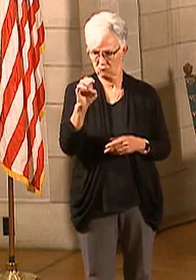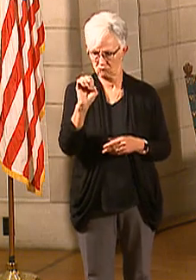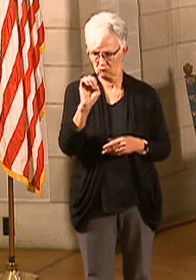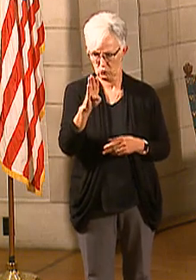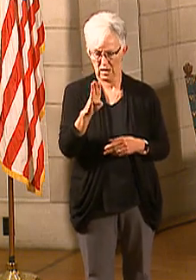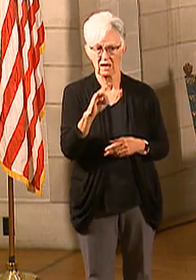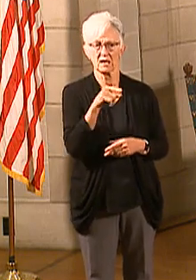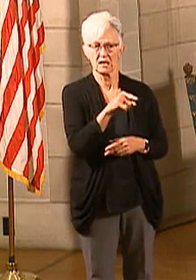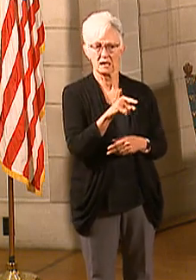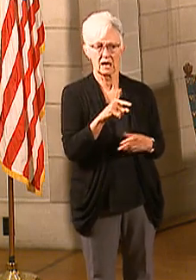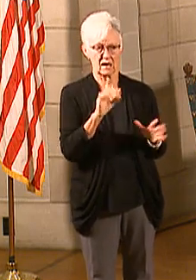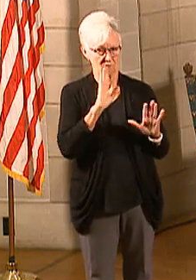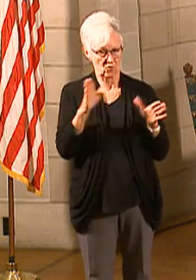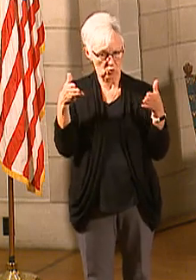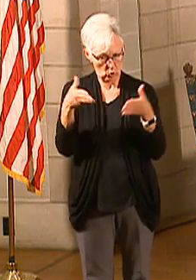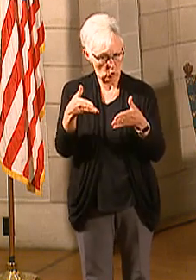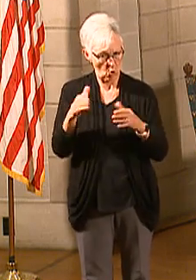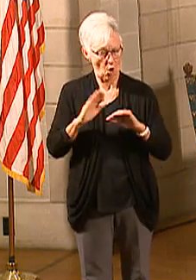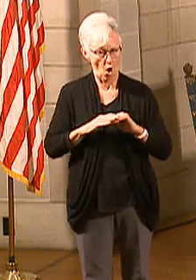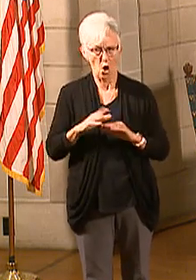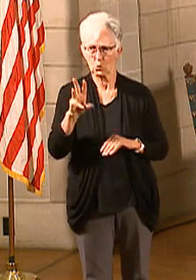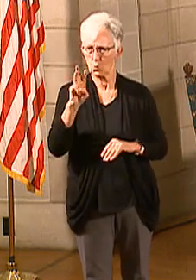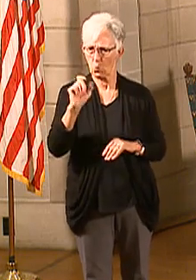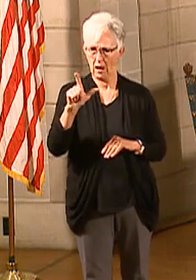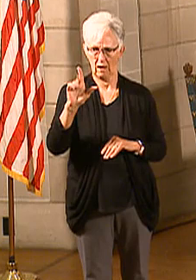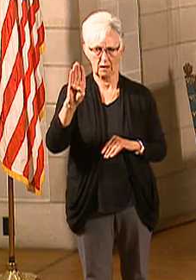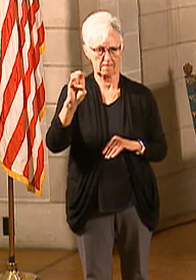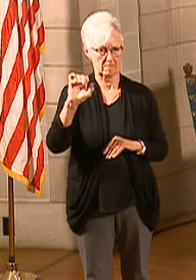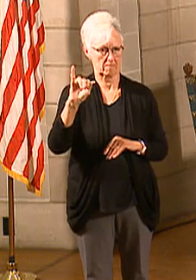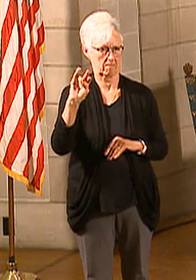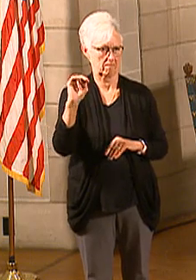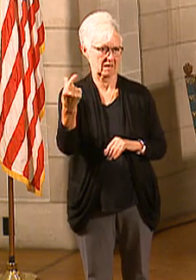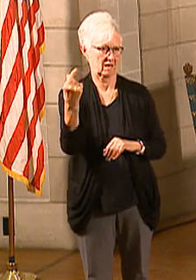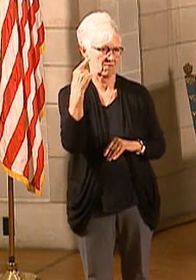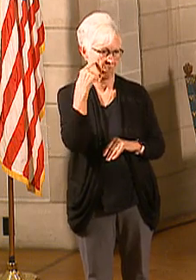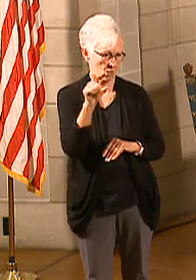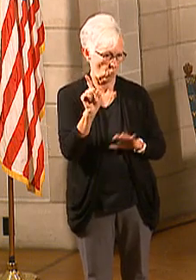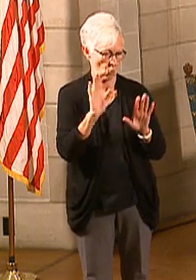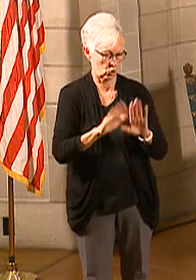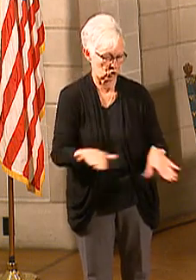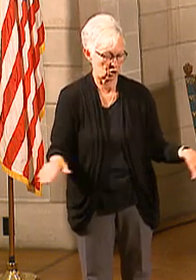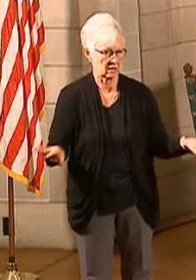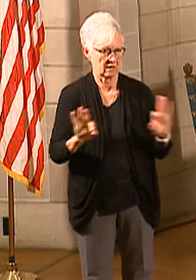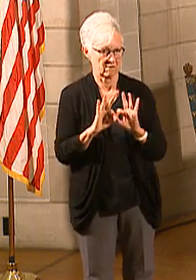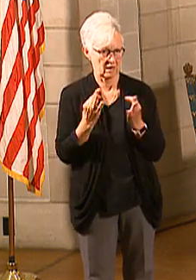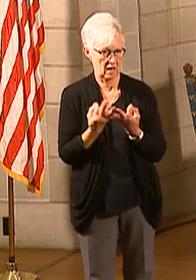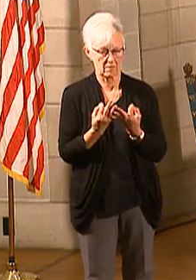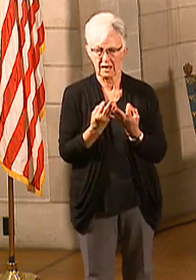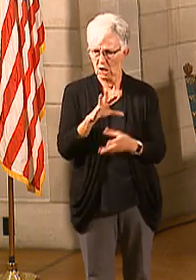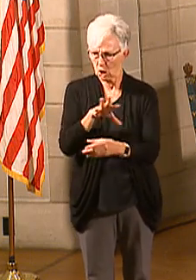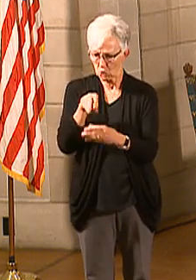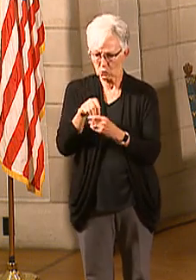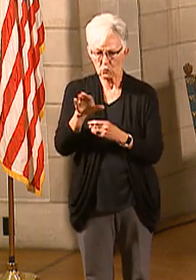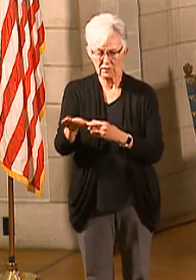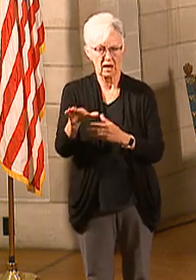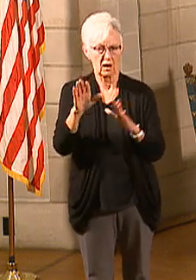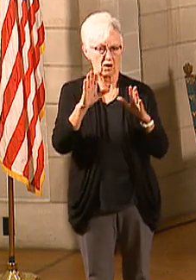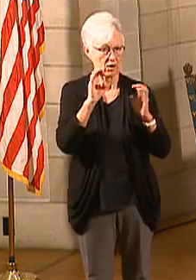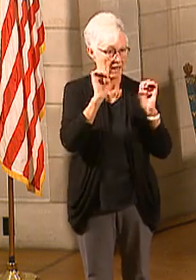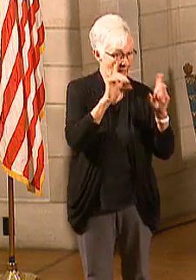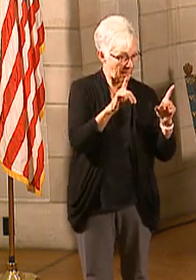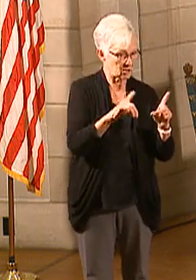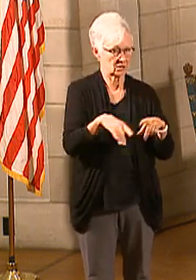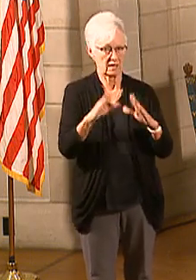a focus on well-being for children and families. And this well-being encompasses education, economic, housing,